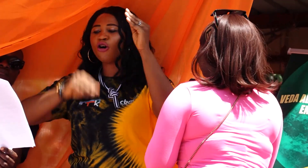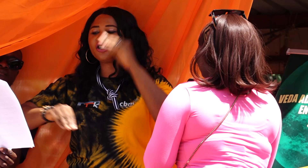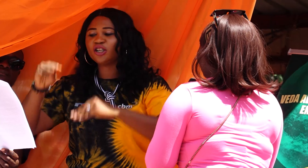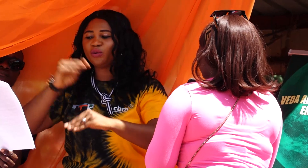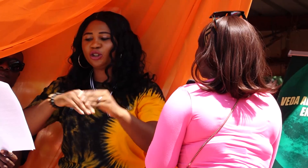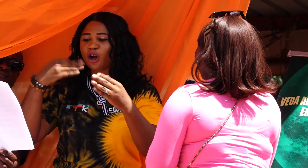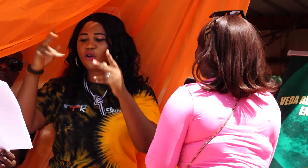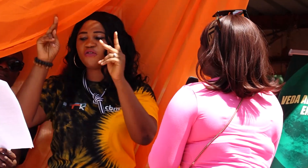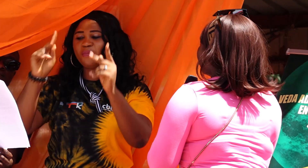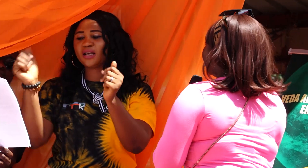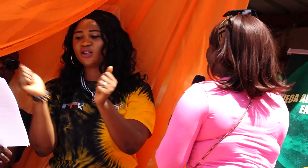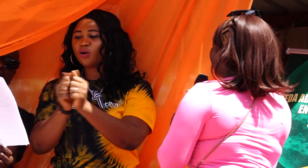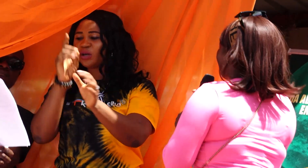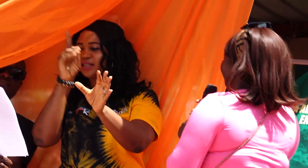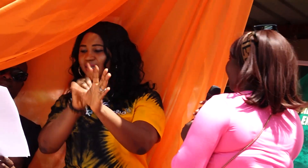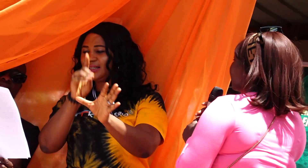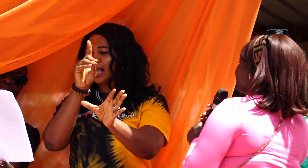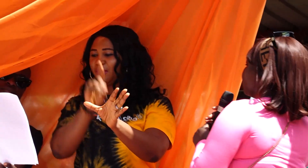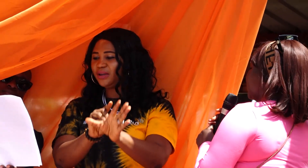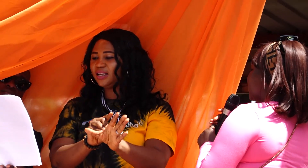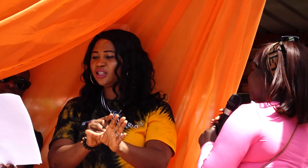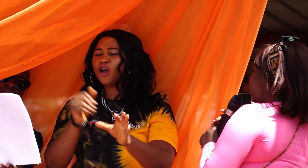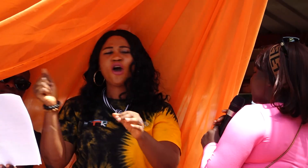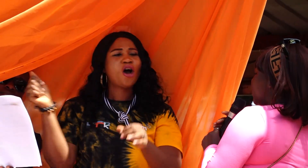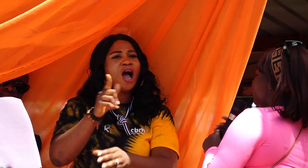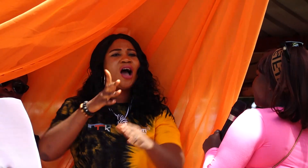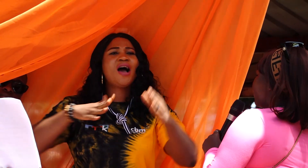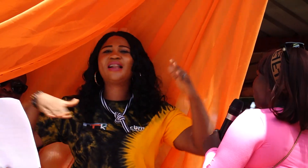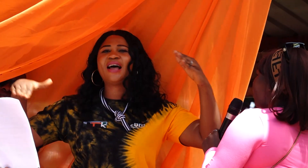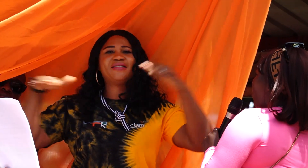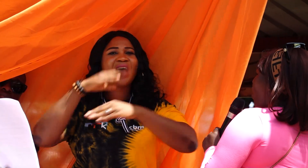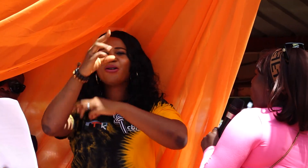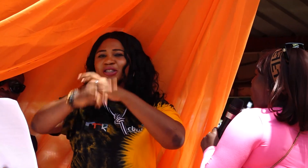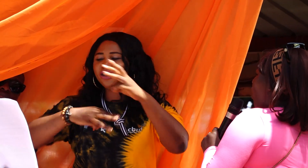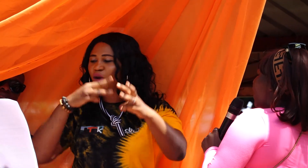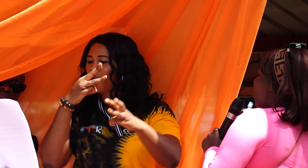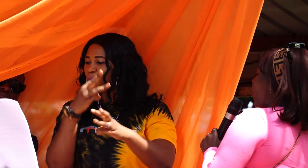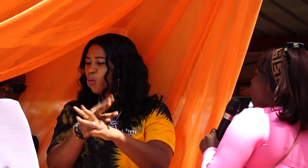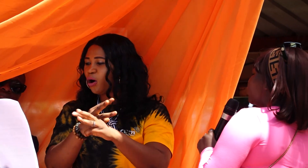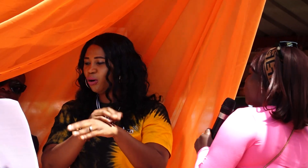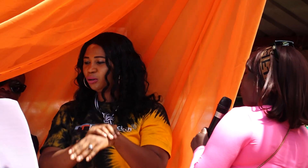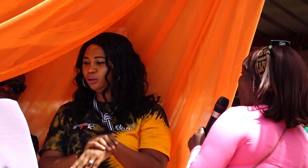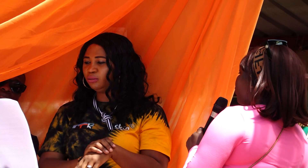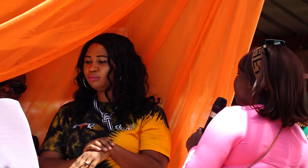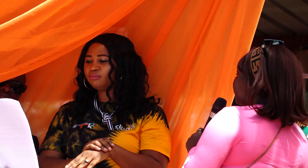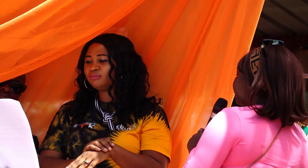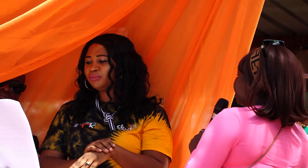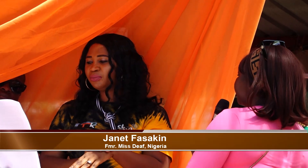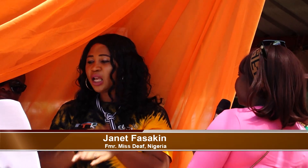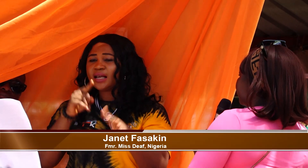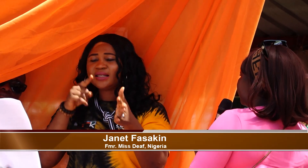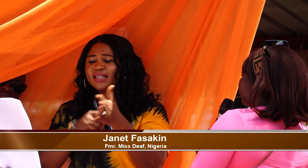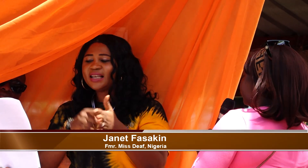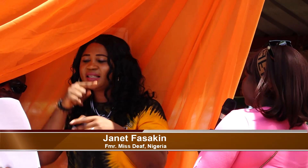the achievements and contribution of persons with disability all around the world.